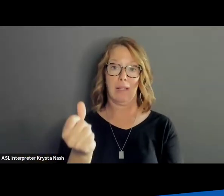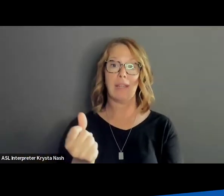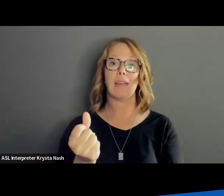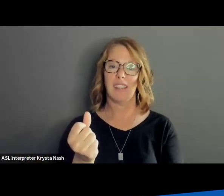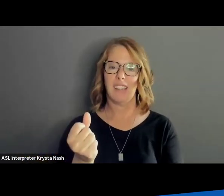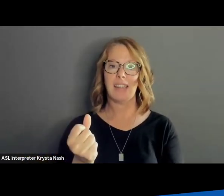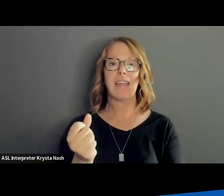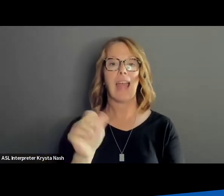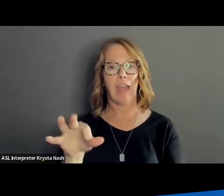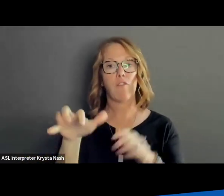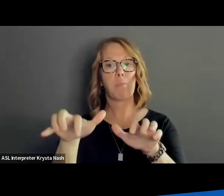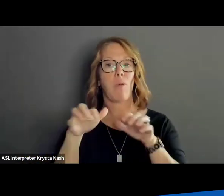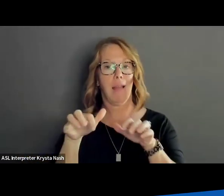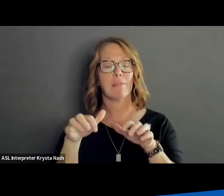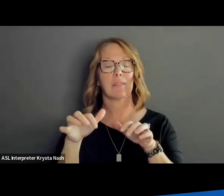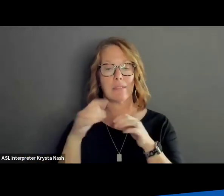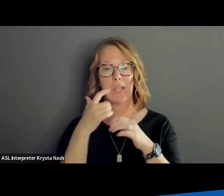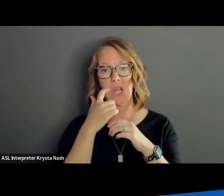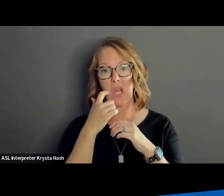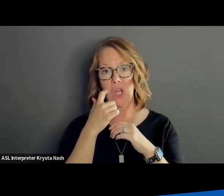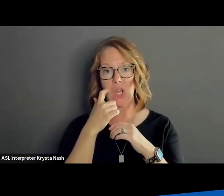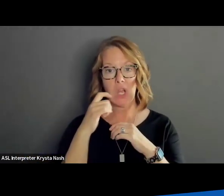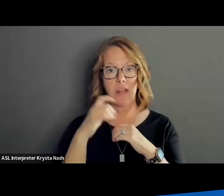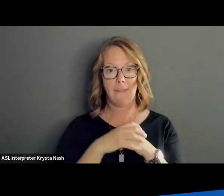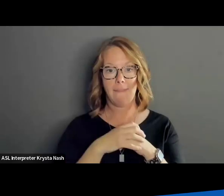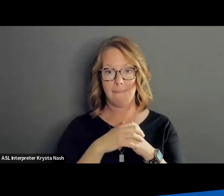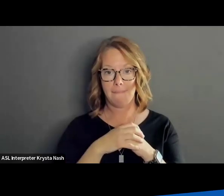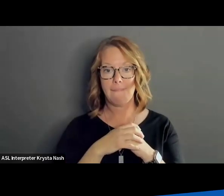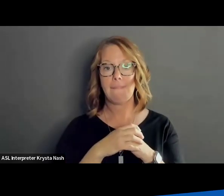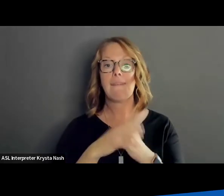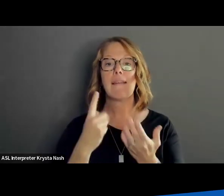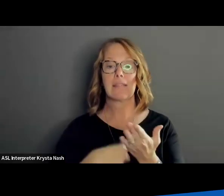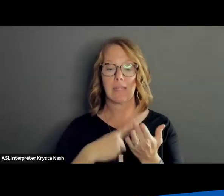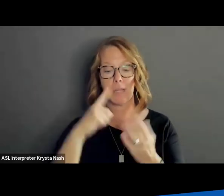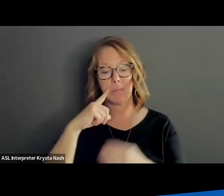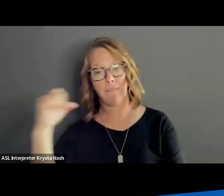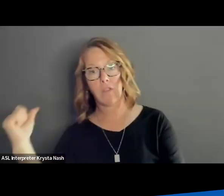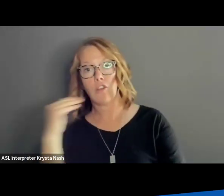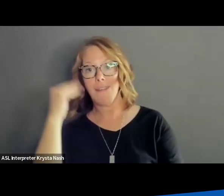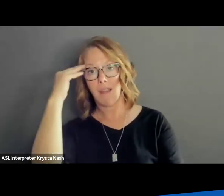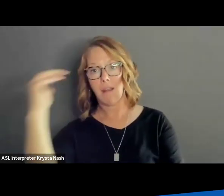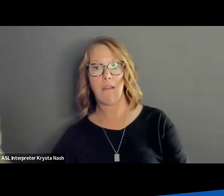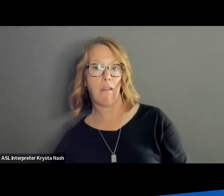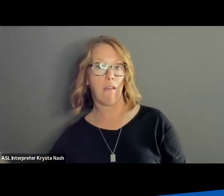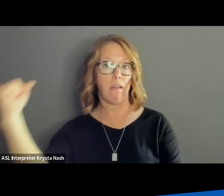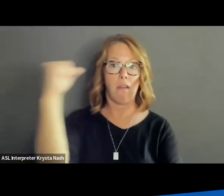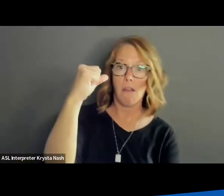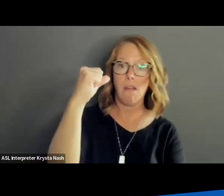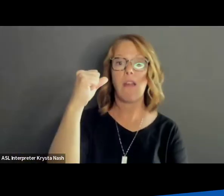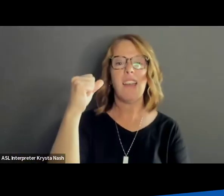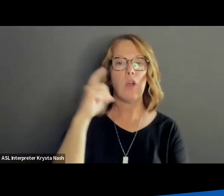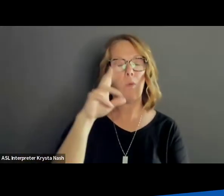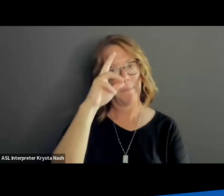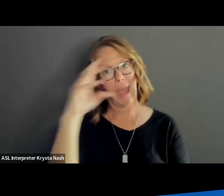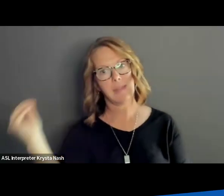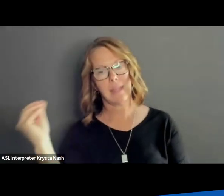have paralysis from any source, sometimes if you raise your head too quickly, you pass out. And so you have to raise the